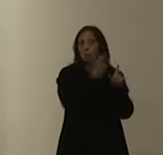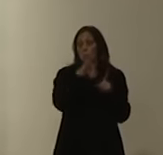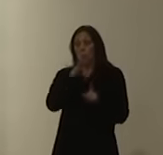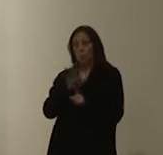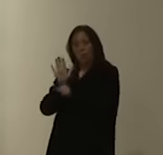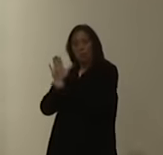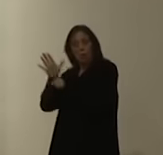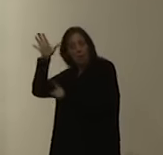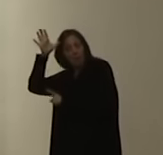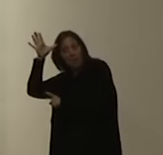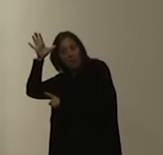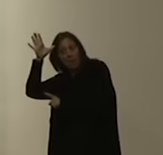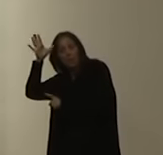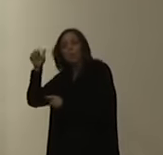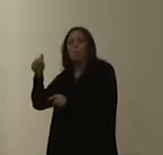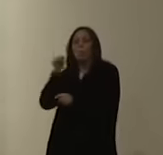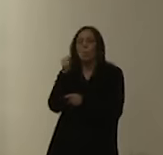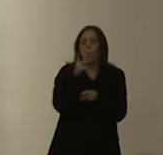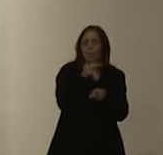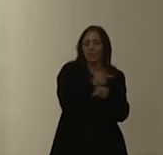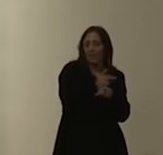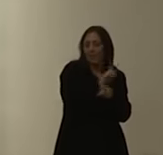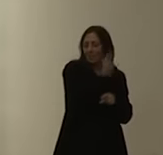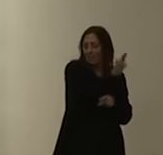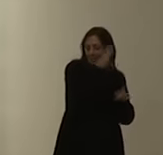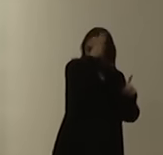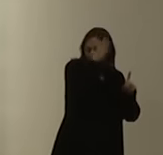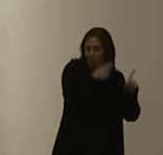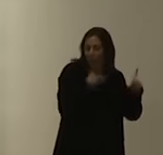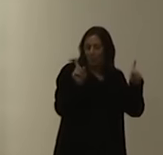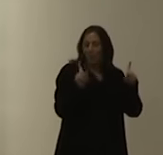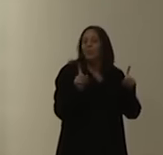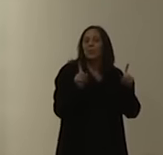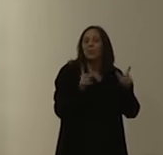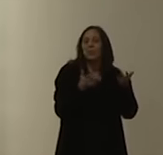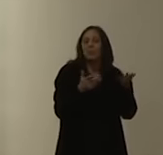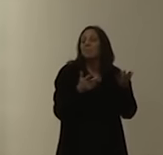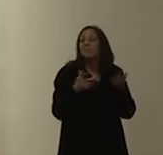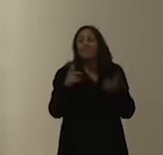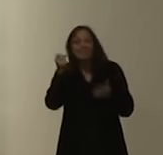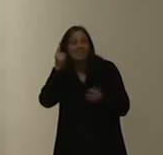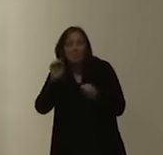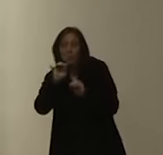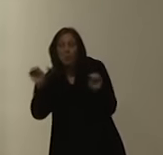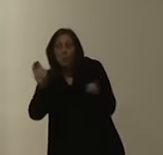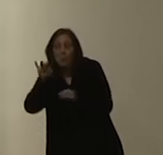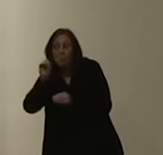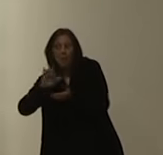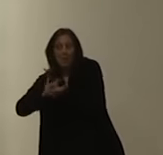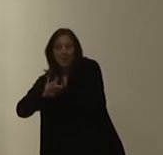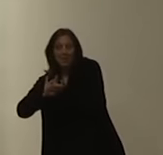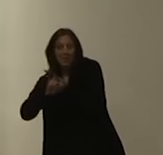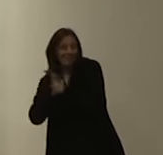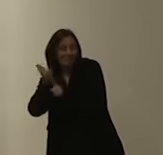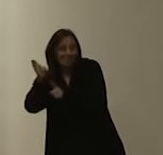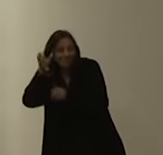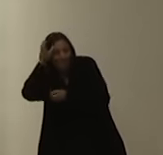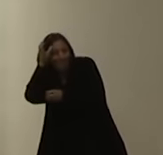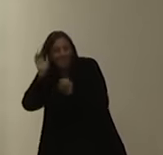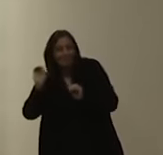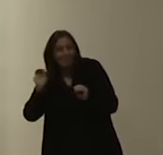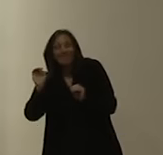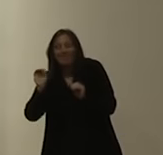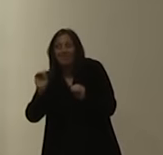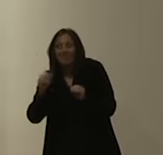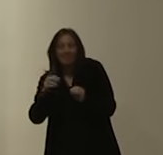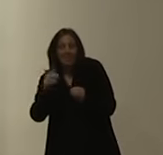was a traditional healer. In the absence of professional biomedical practitioners, and there aren't a lot of them, as I said, what do you